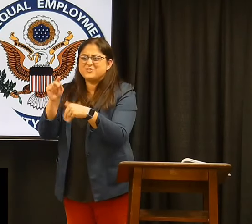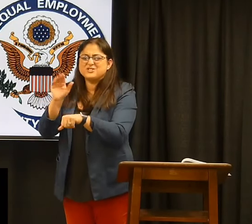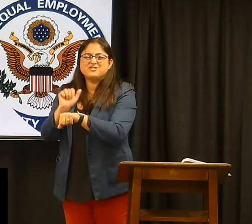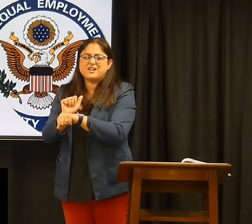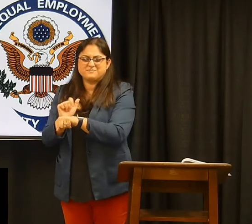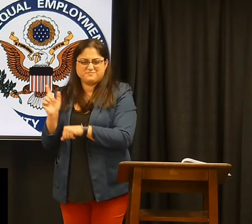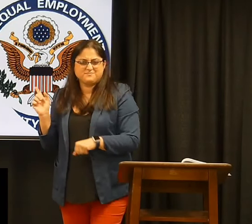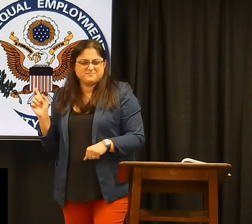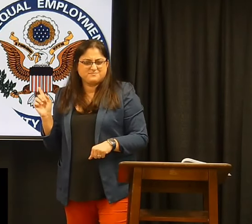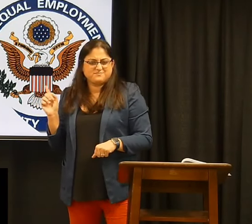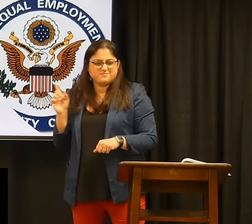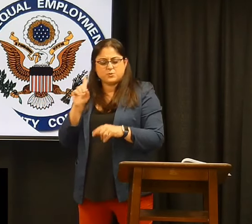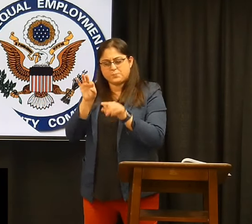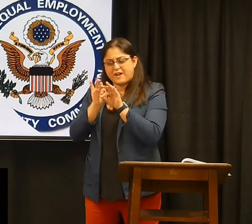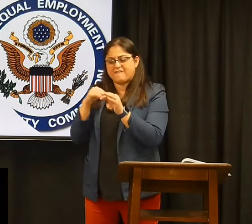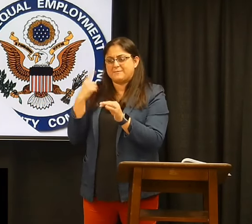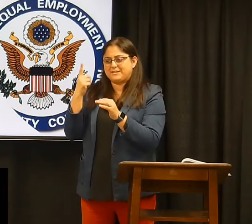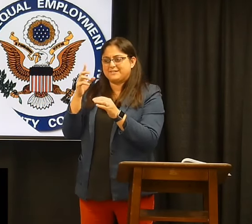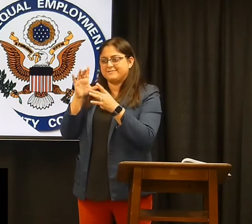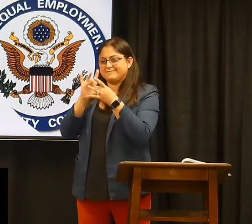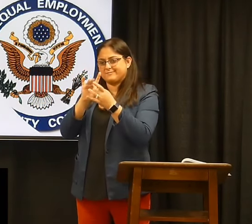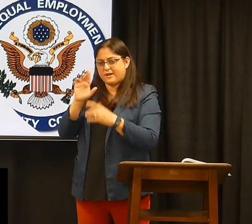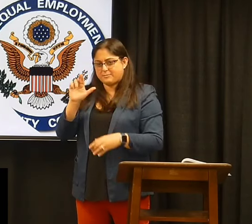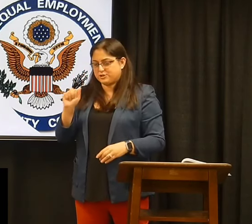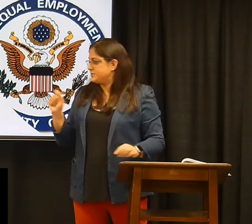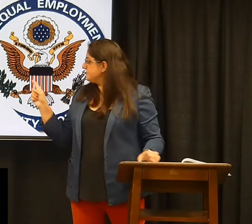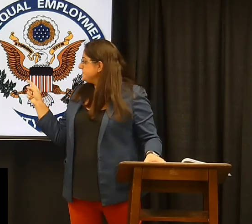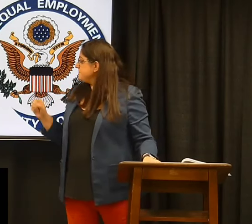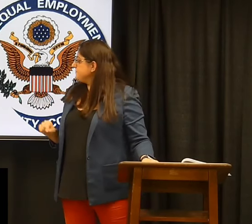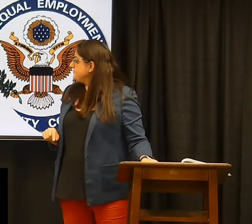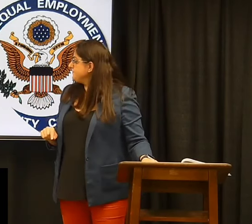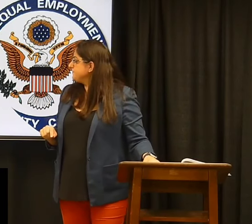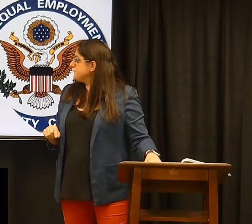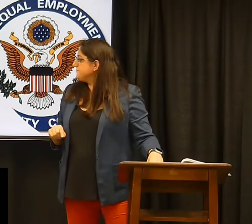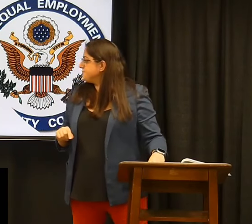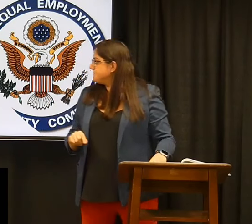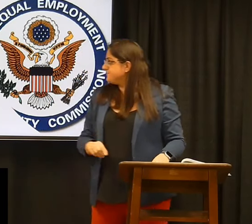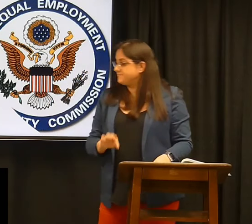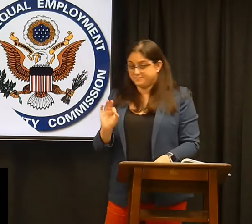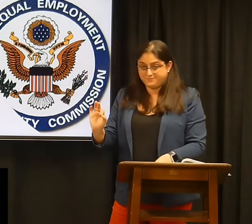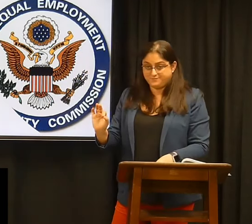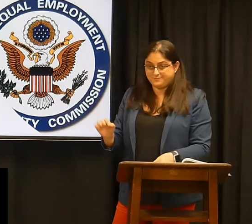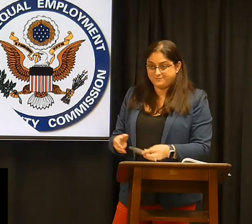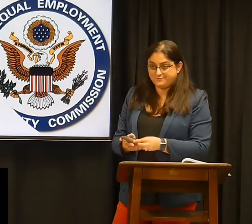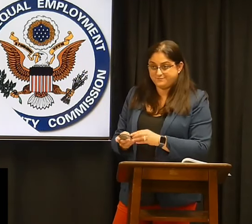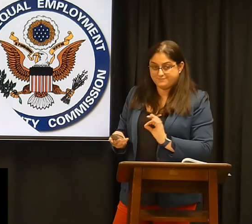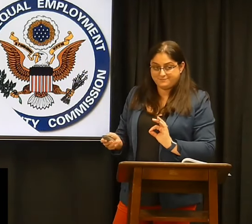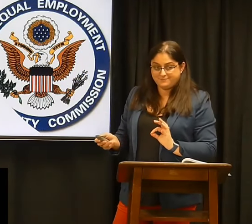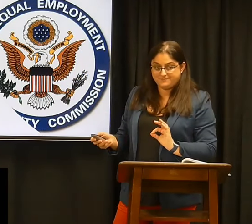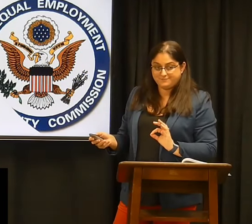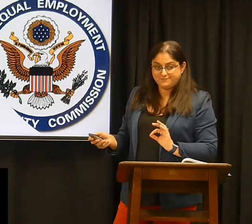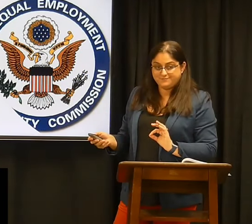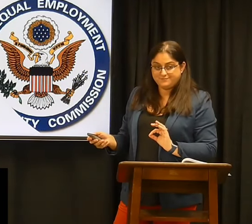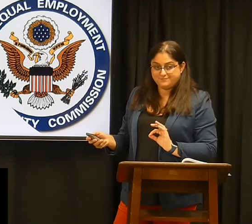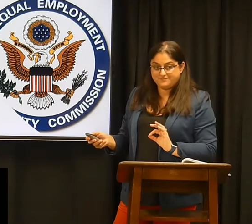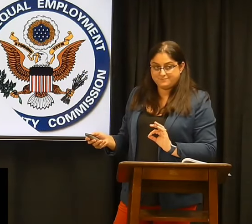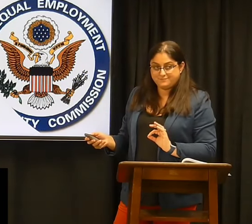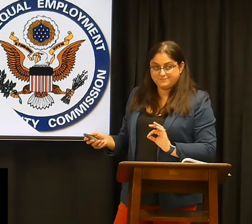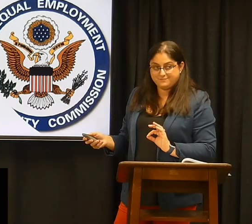So once they have the reasonable accommodations, then they can do the job the same as their hearing peers, or non-disabled peers, or non.